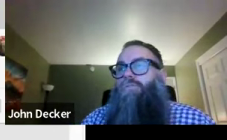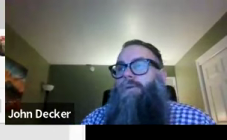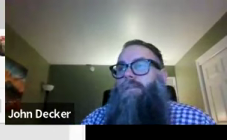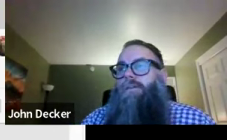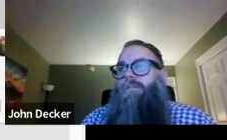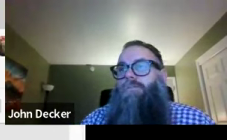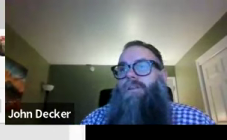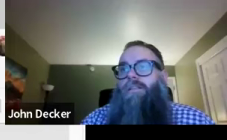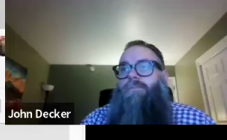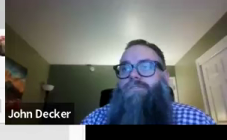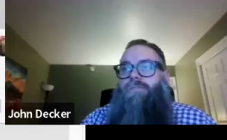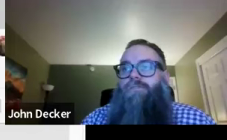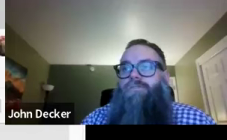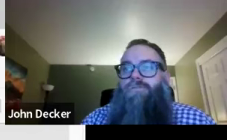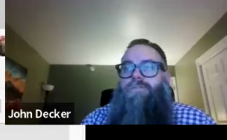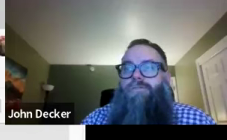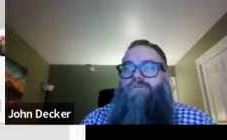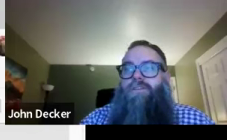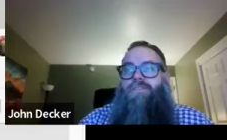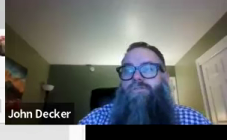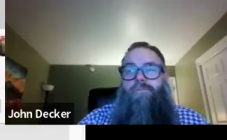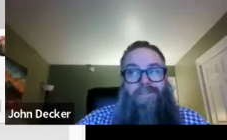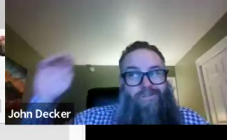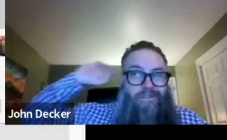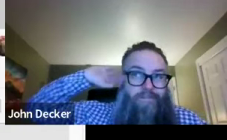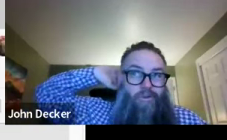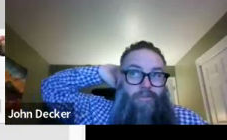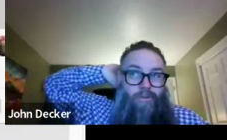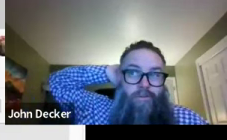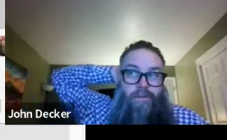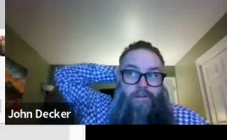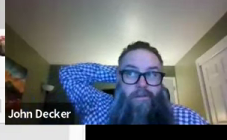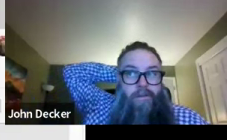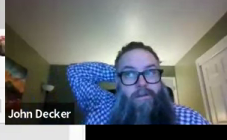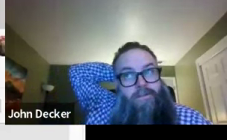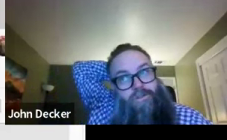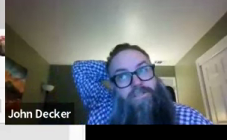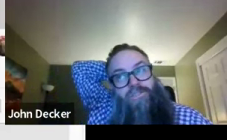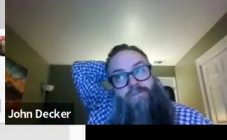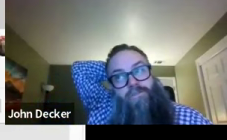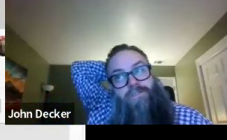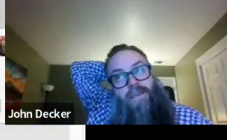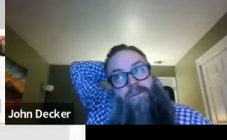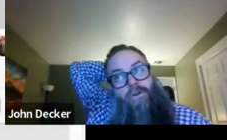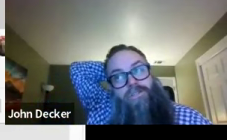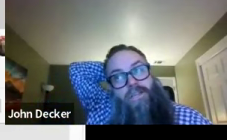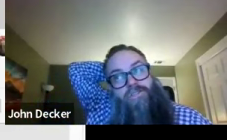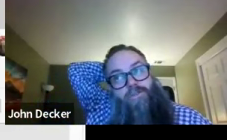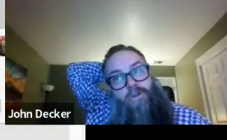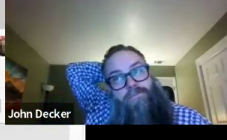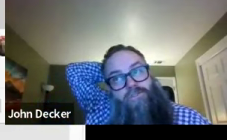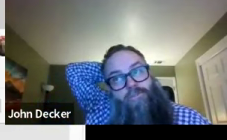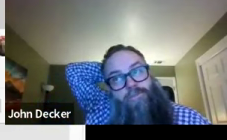attain group employment, including but not limited to individuals who transition from internship to group employment, transition from day